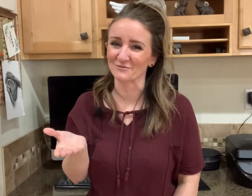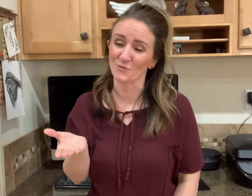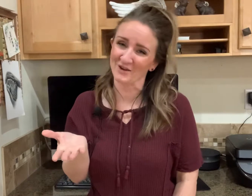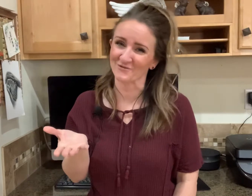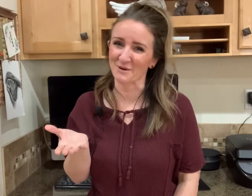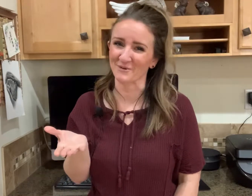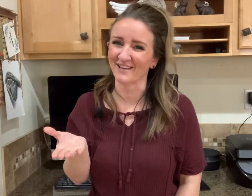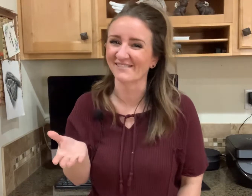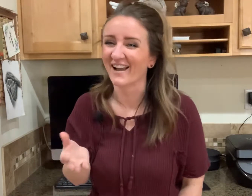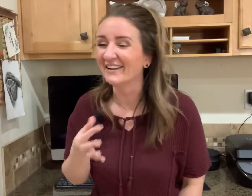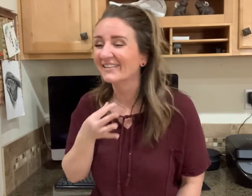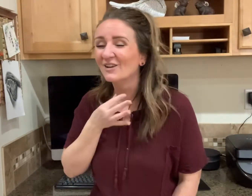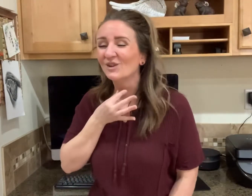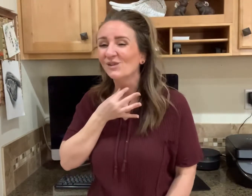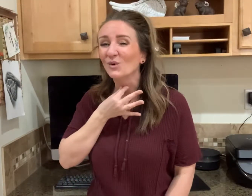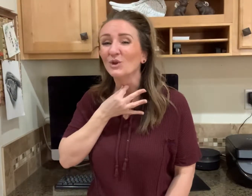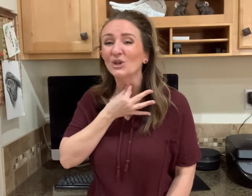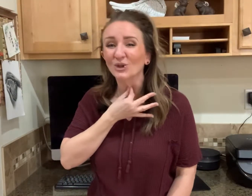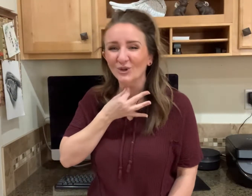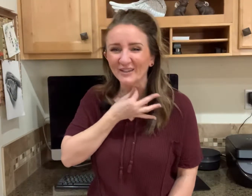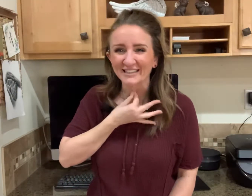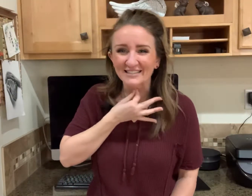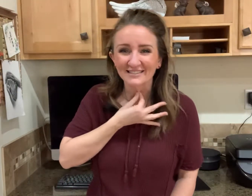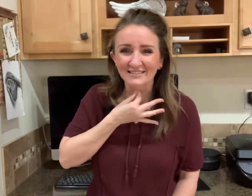to remember that sign. So curious.